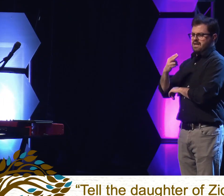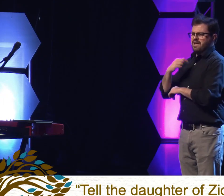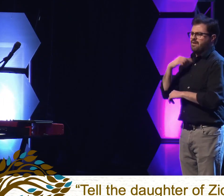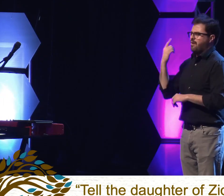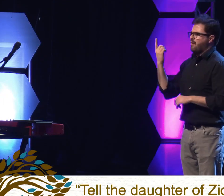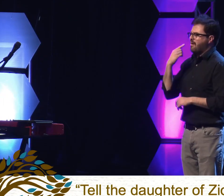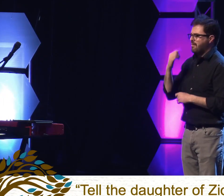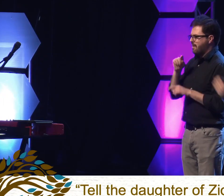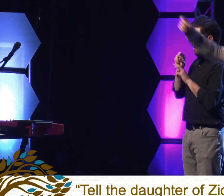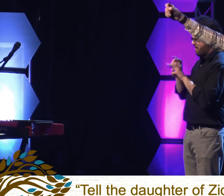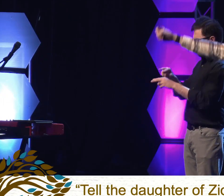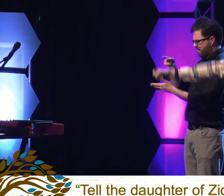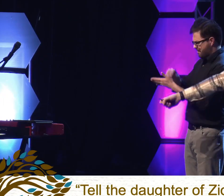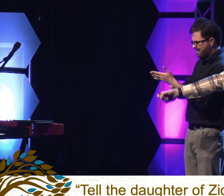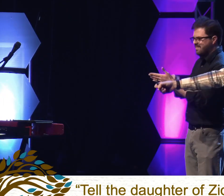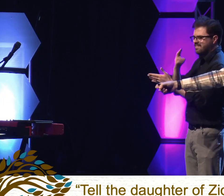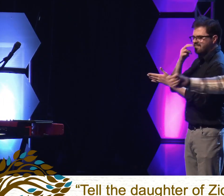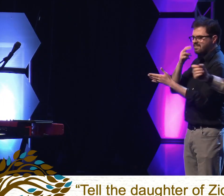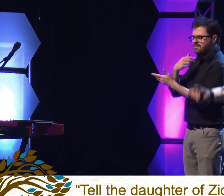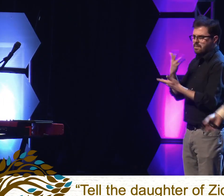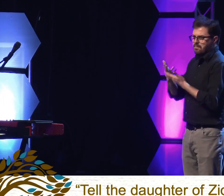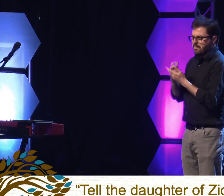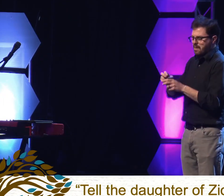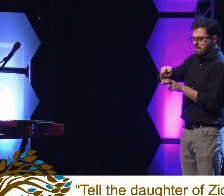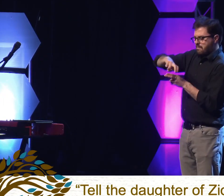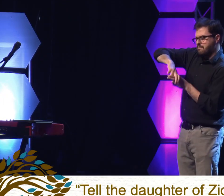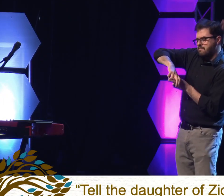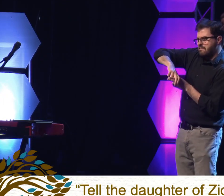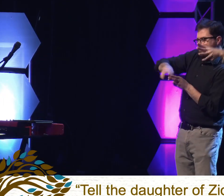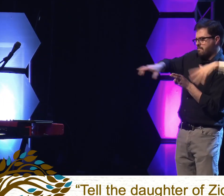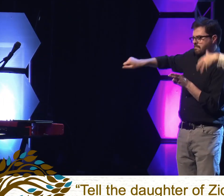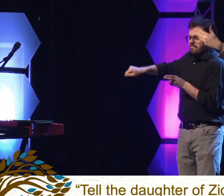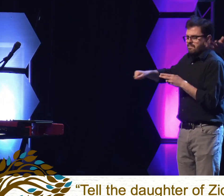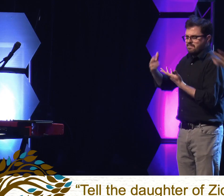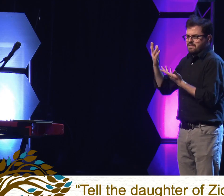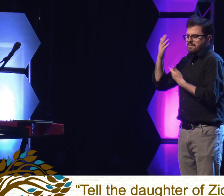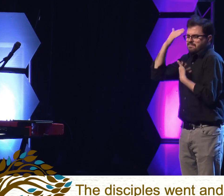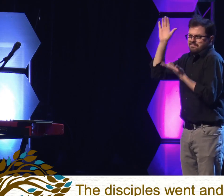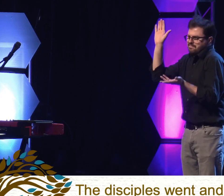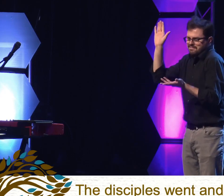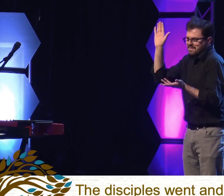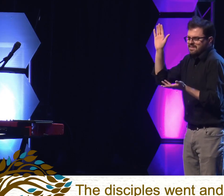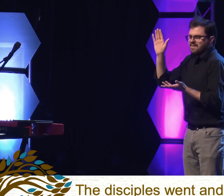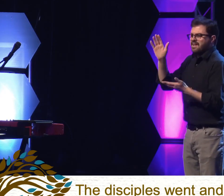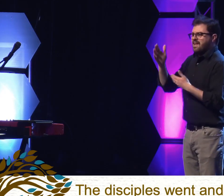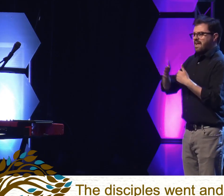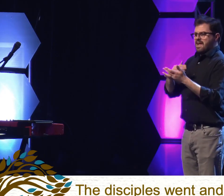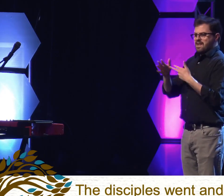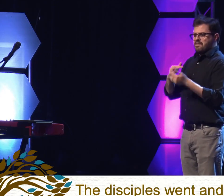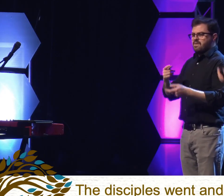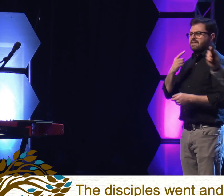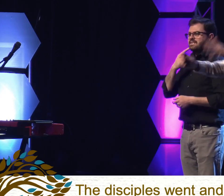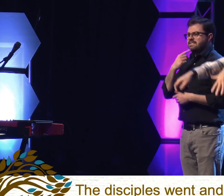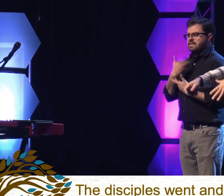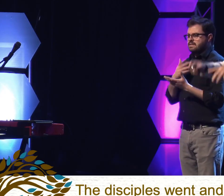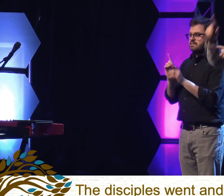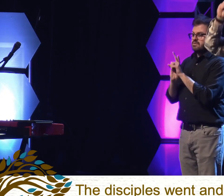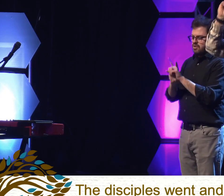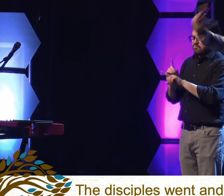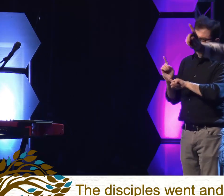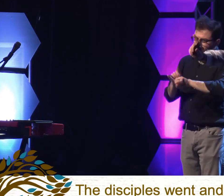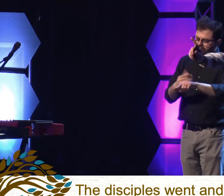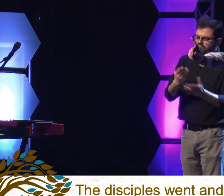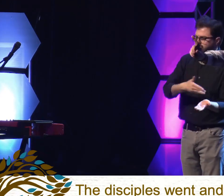he did side saddle on one, grab the other one, I don't know. But it says the disciples went and did just as they asked, as Jesus had asked, and they brought the